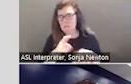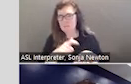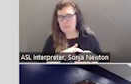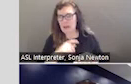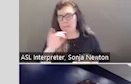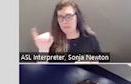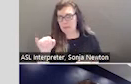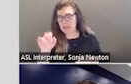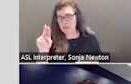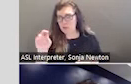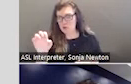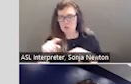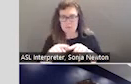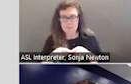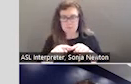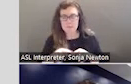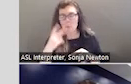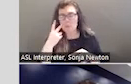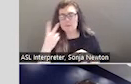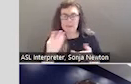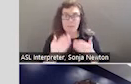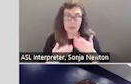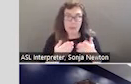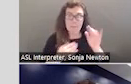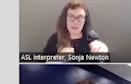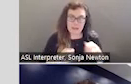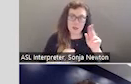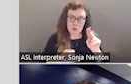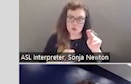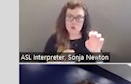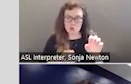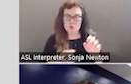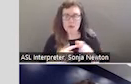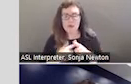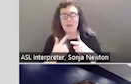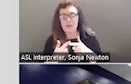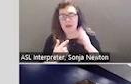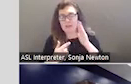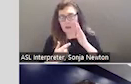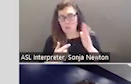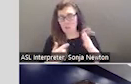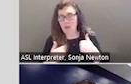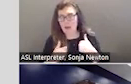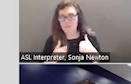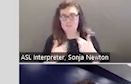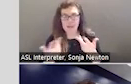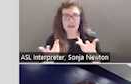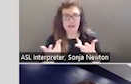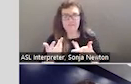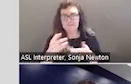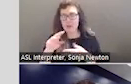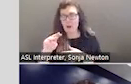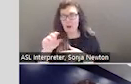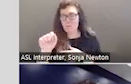depend on a few different things, but hopefully as early as June, we might see something, and they would likely have a markup sometime later in